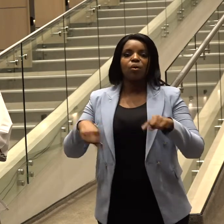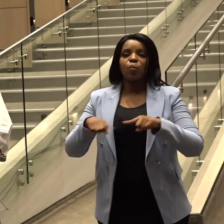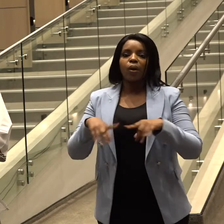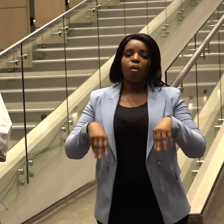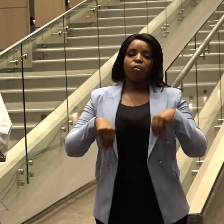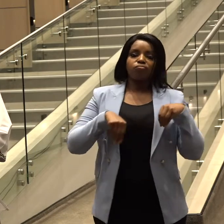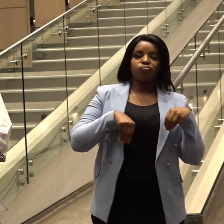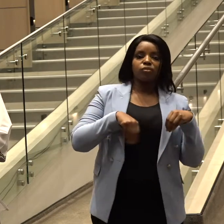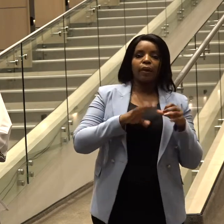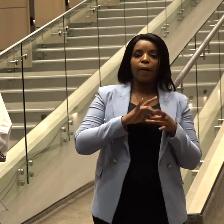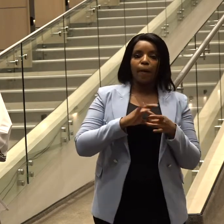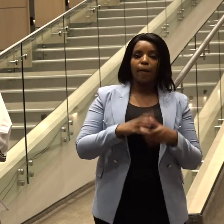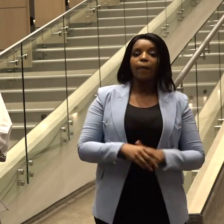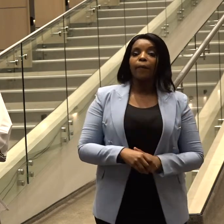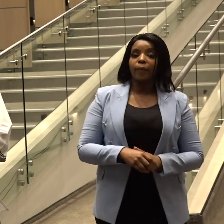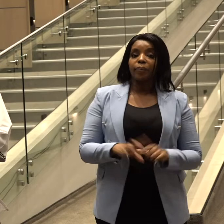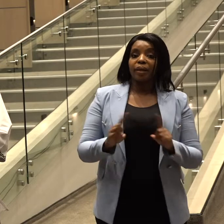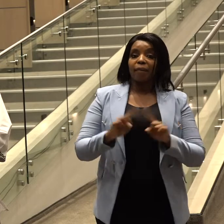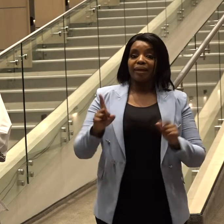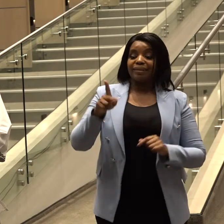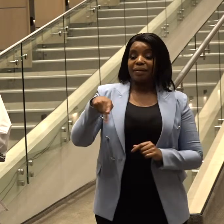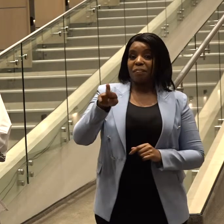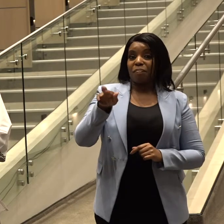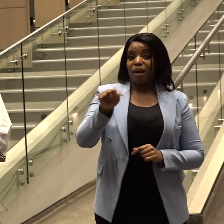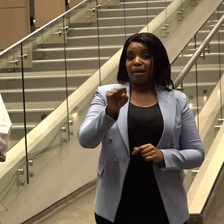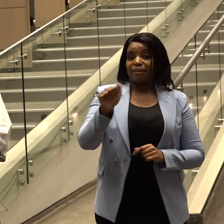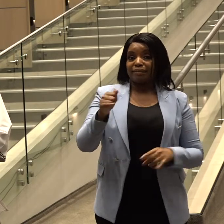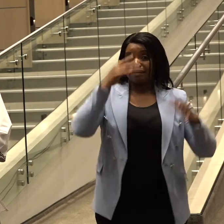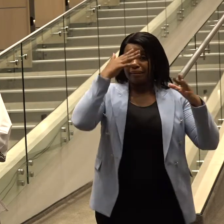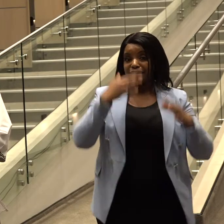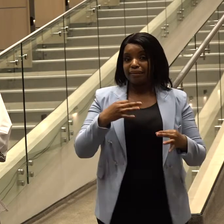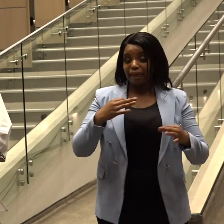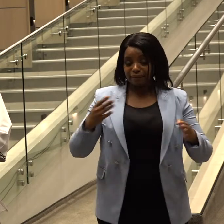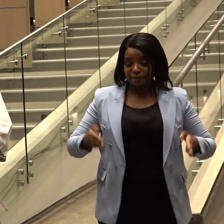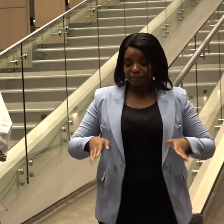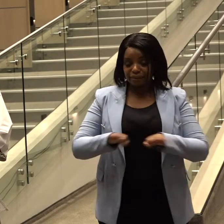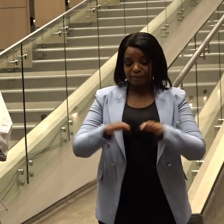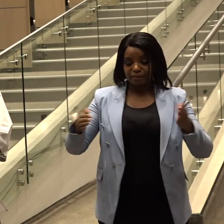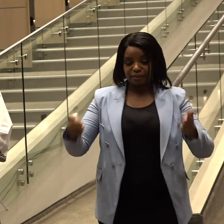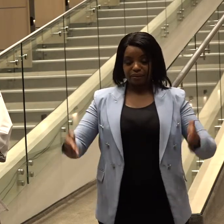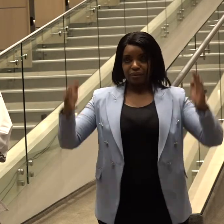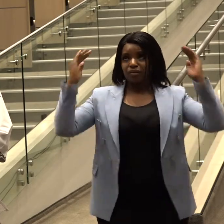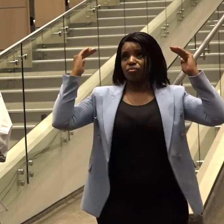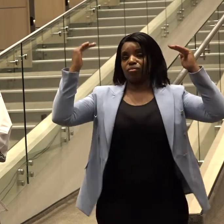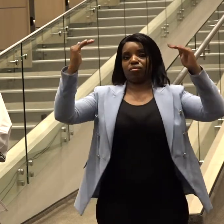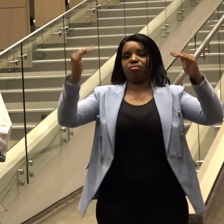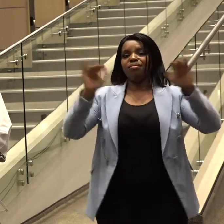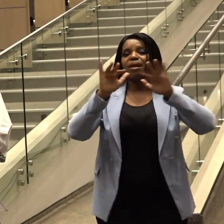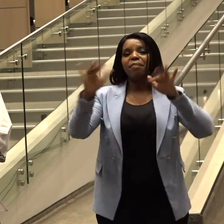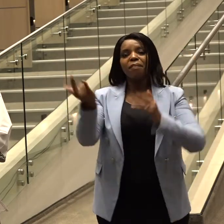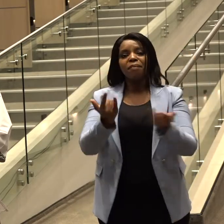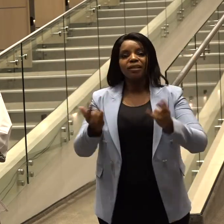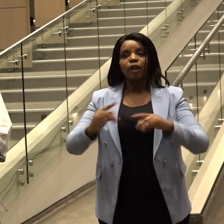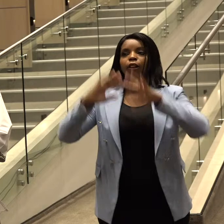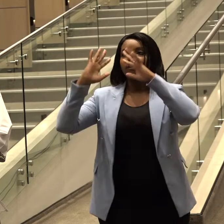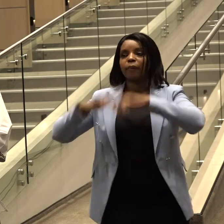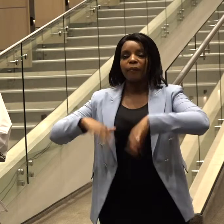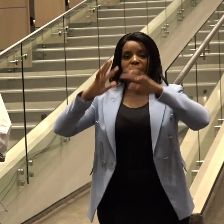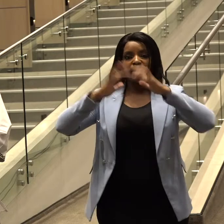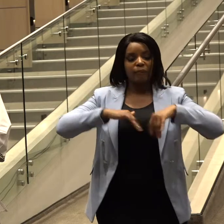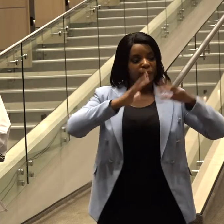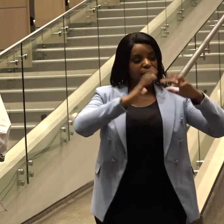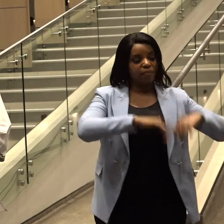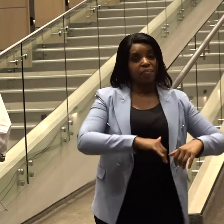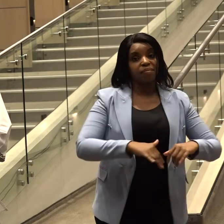but Prasad decided to demolish the Stalls of the informal Traders as I'm speaking right now those